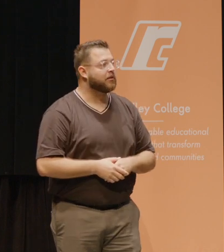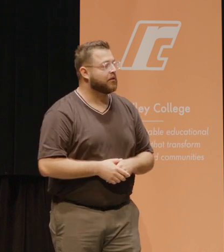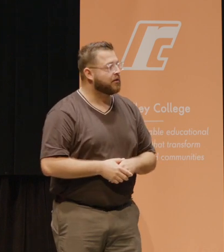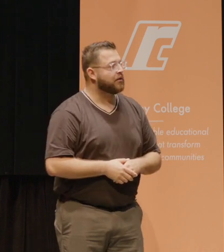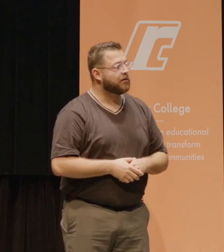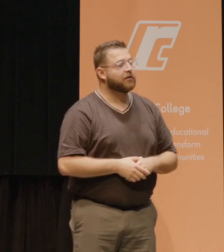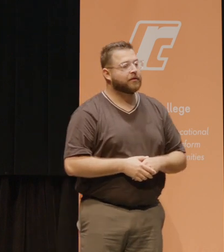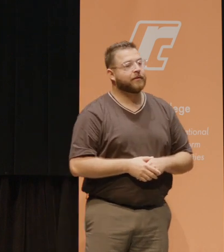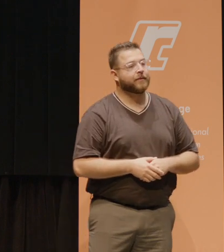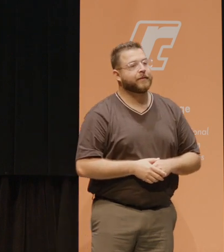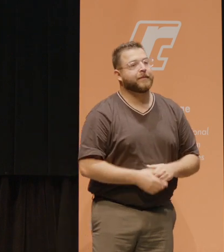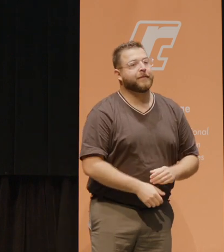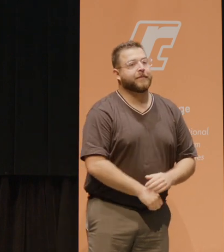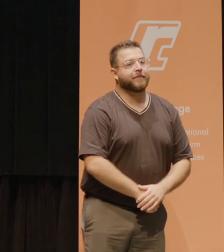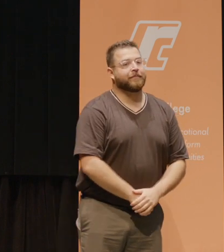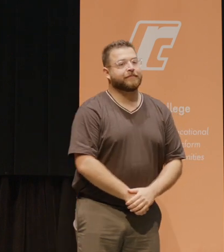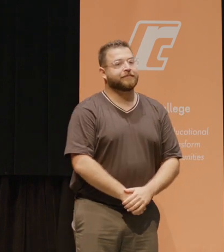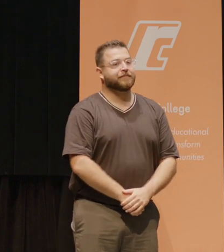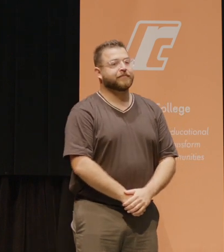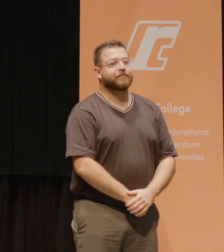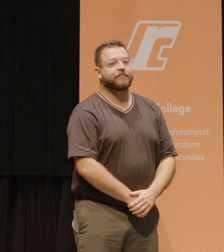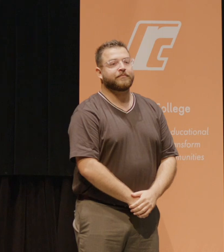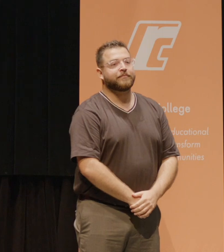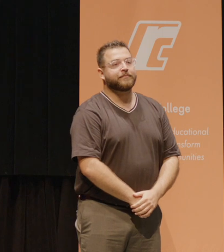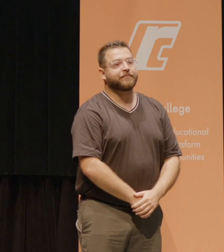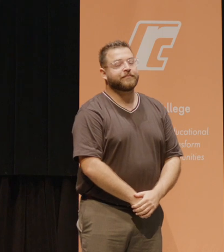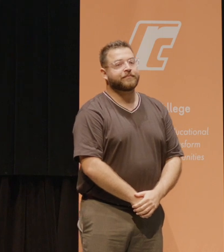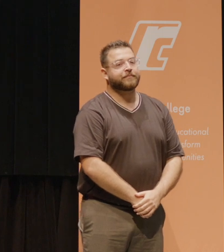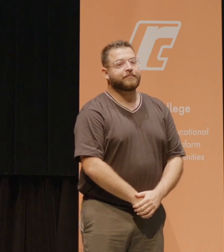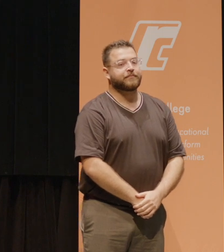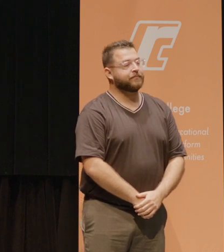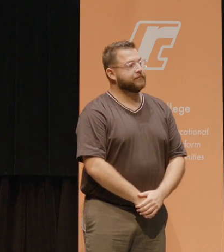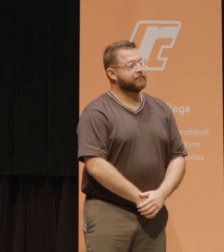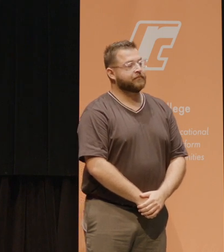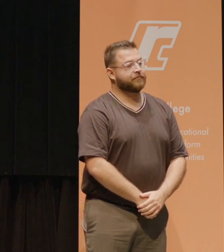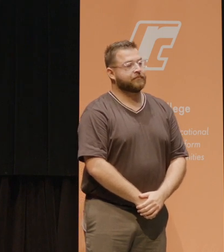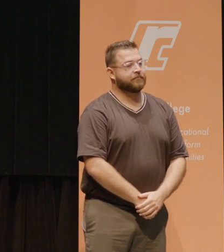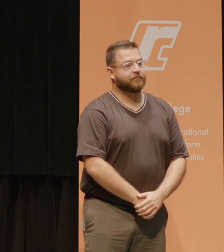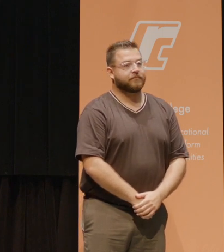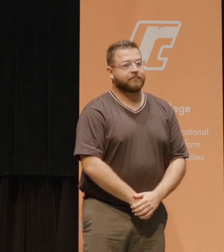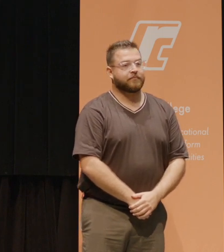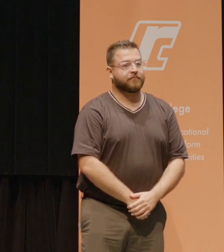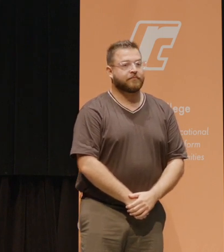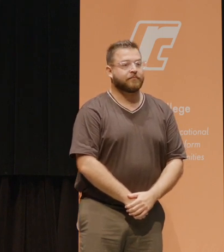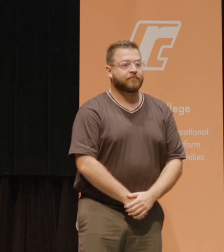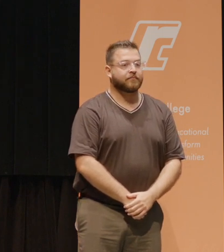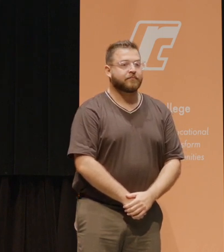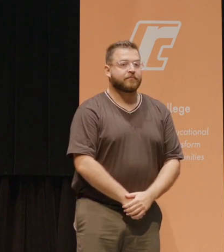Yes. So just curious for you in the audience, how many of you implement trauma and resilience into your department